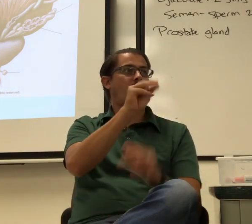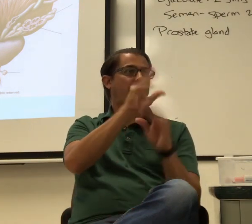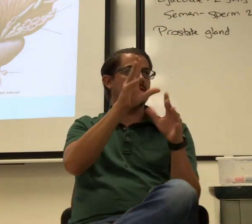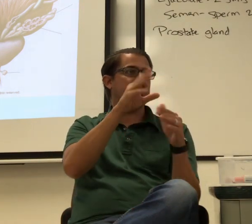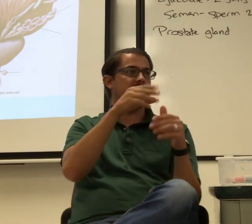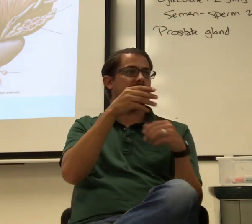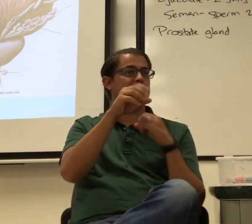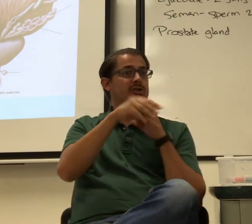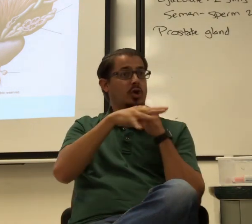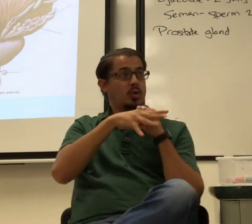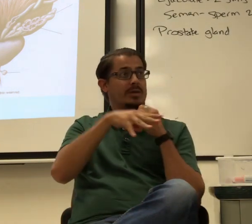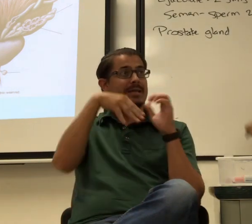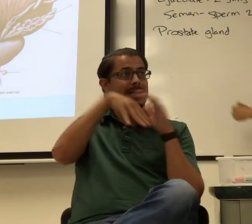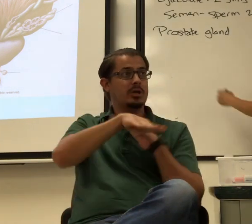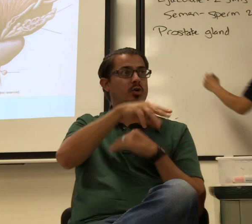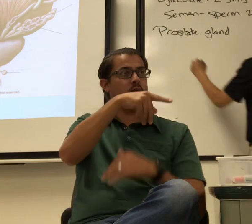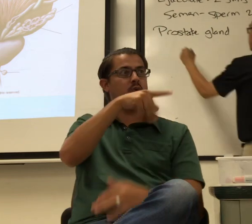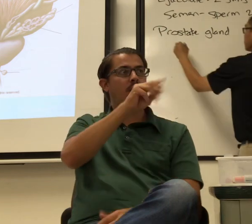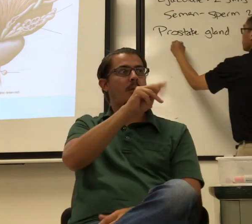urethra.